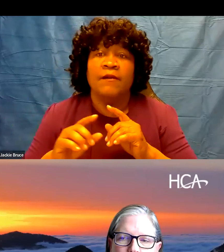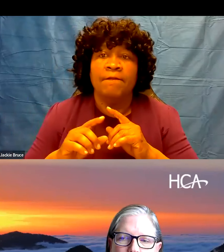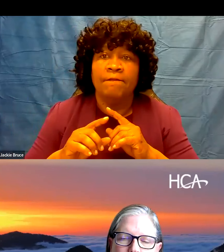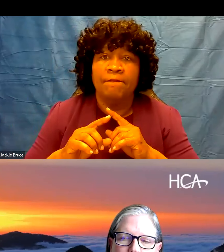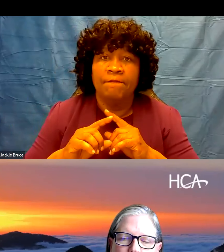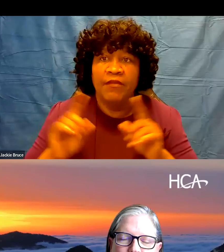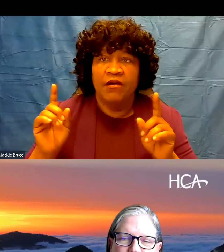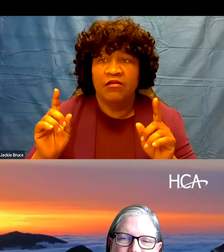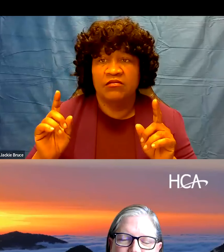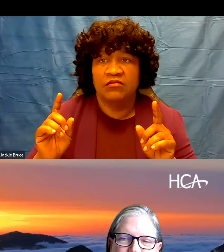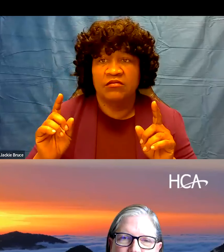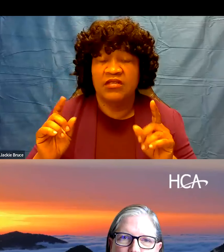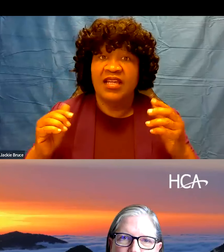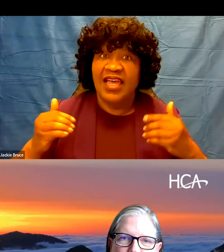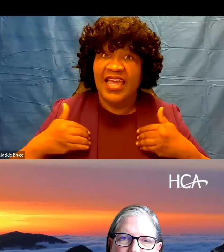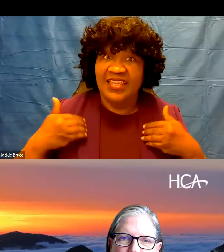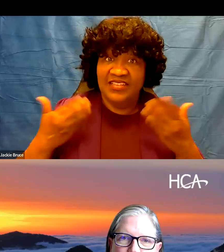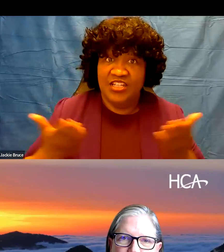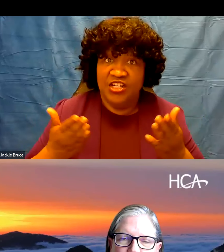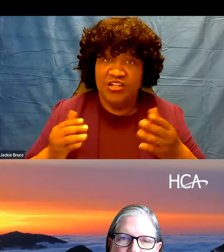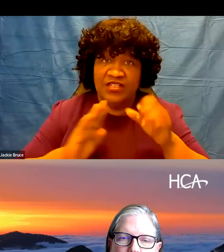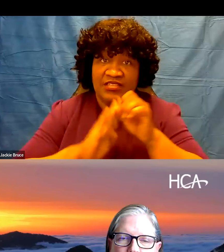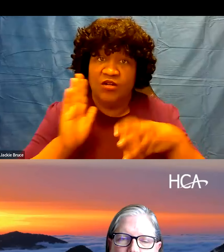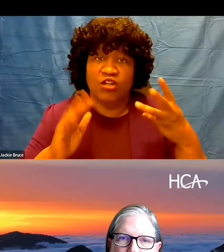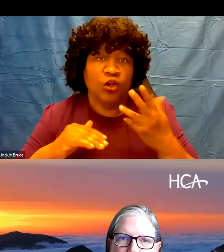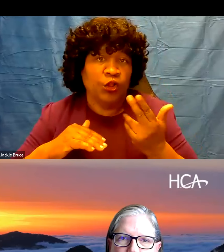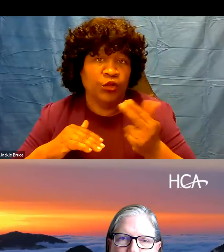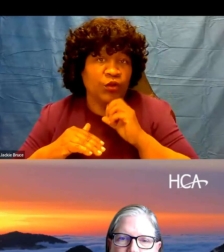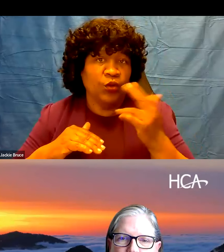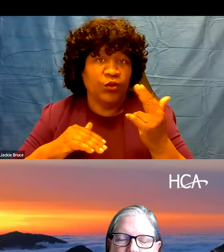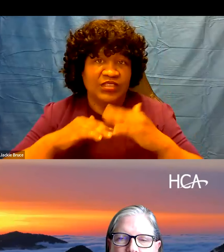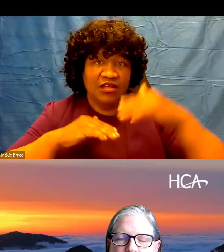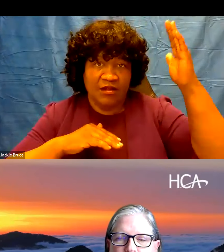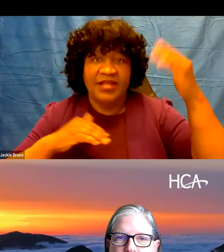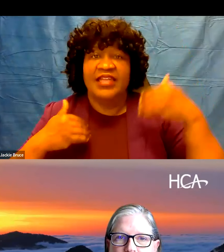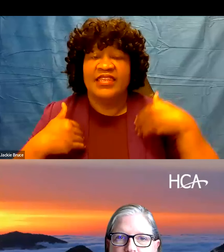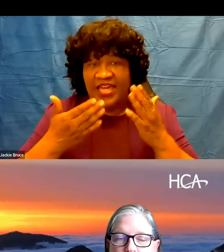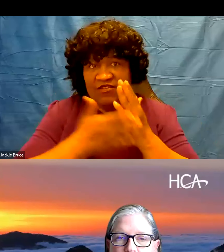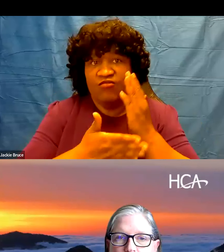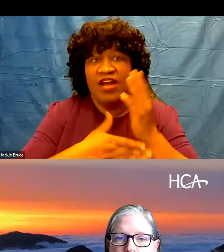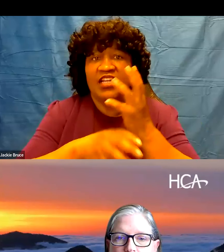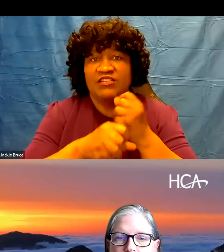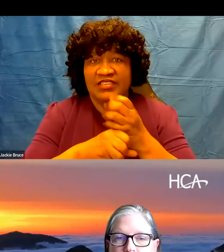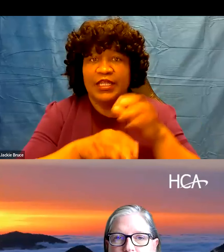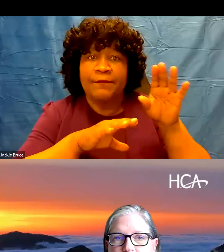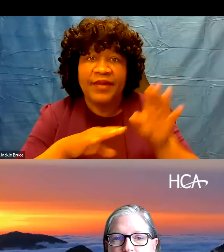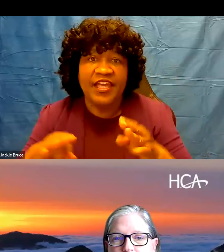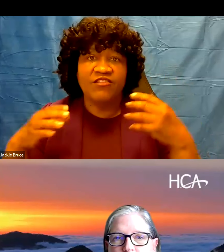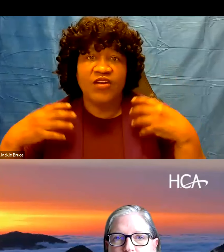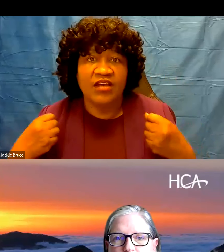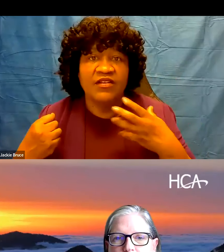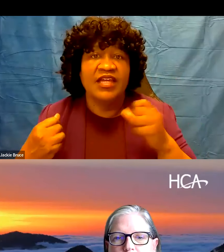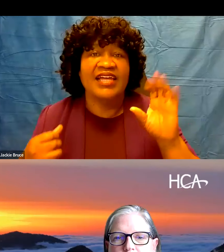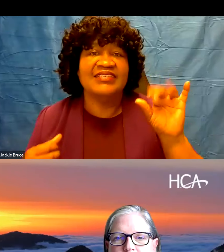so, adolescents in the state of Washington, age 13 and up, have a right to seek and receive behavioral health and substance